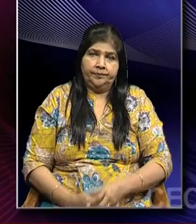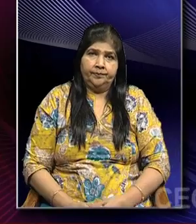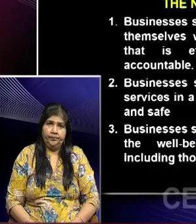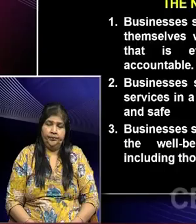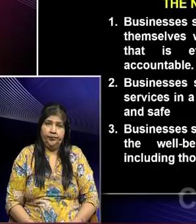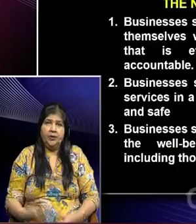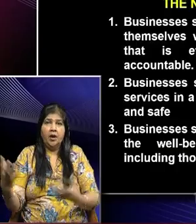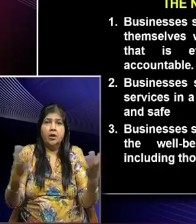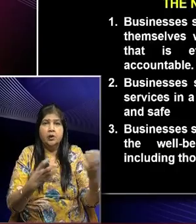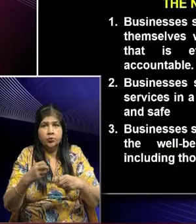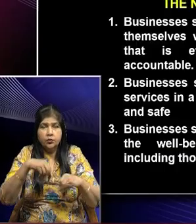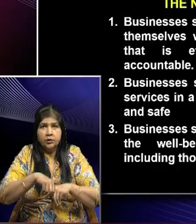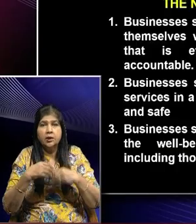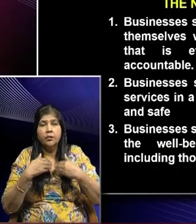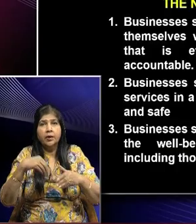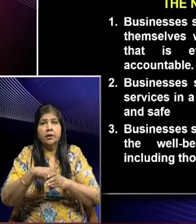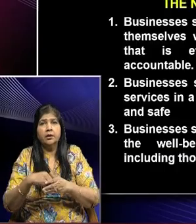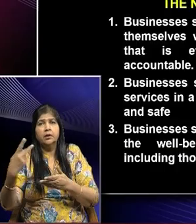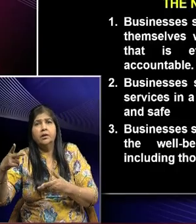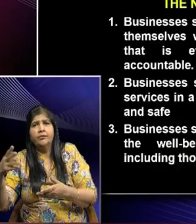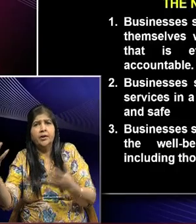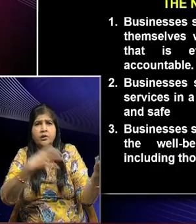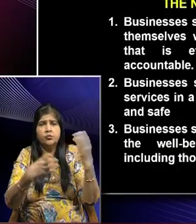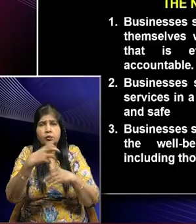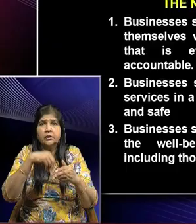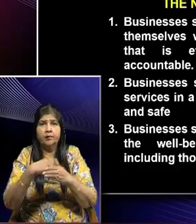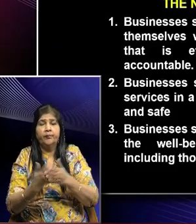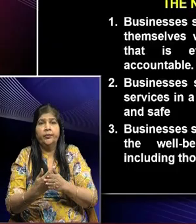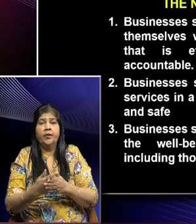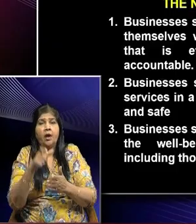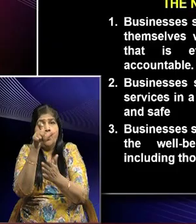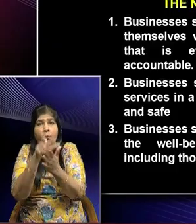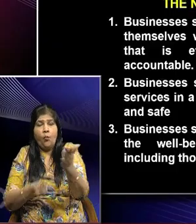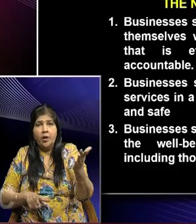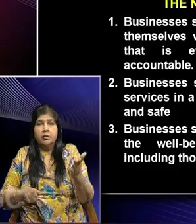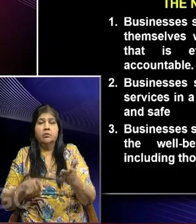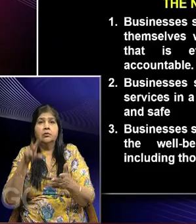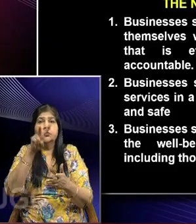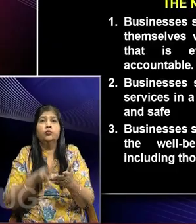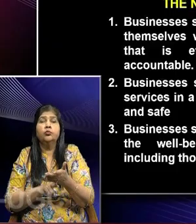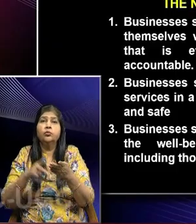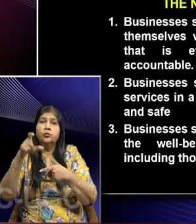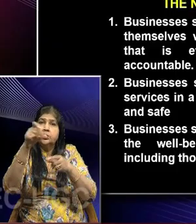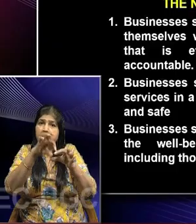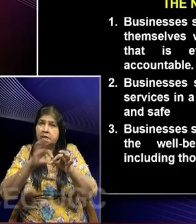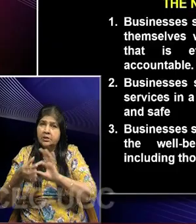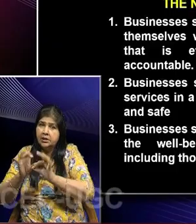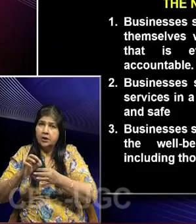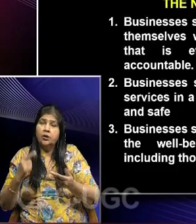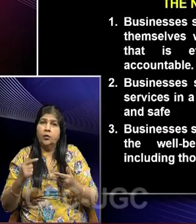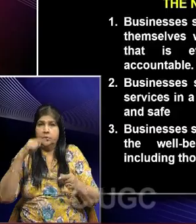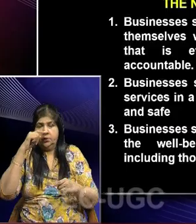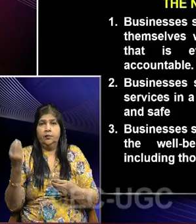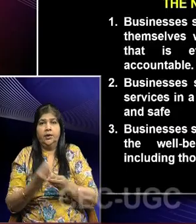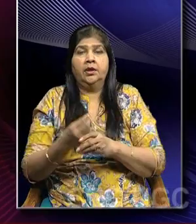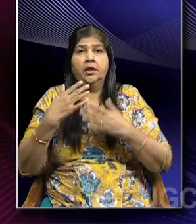the sourcing of different resources, the value chain should also be respected. They should also be promoted. Their